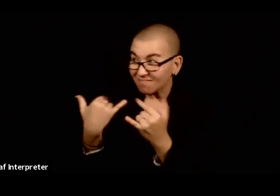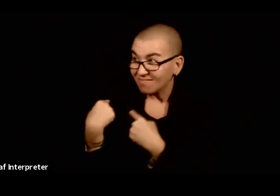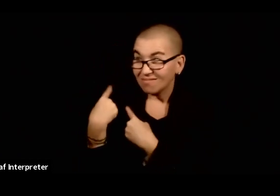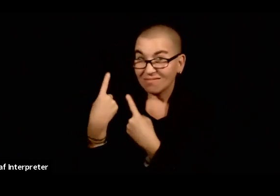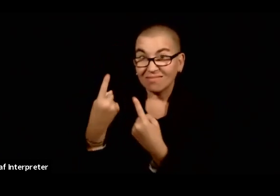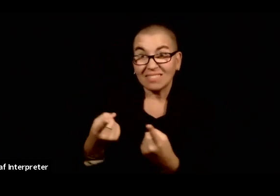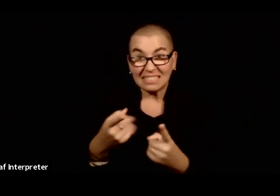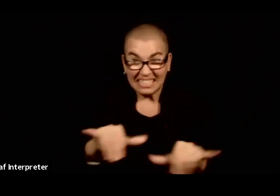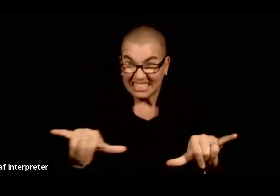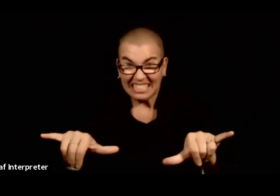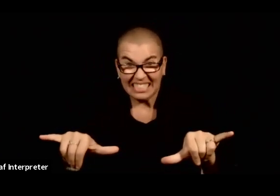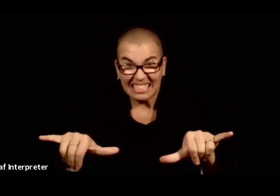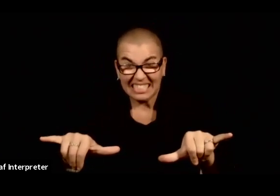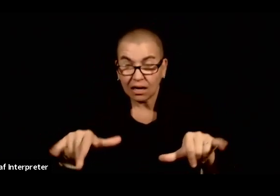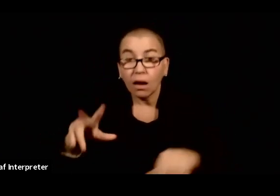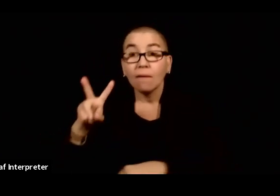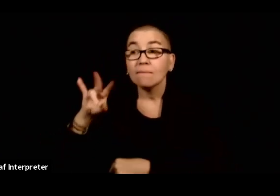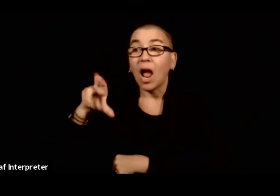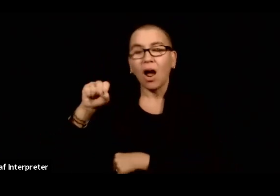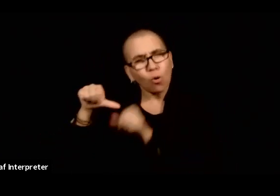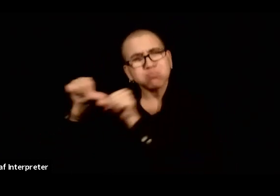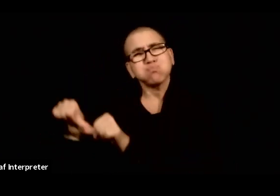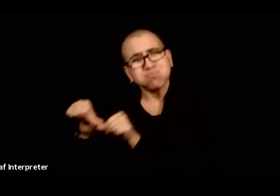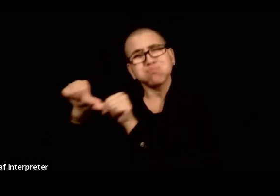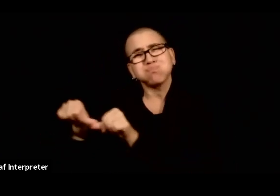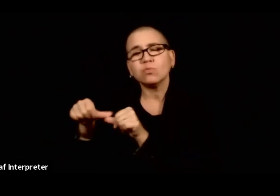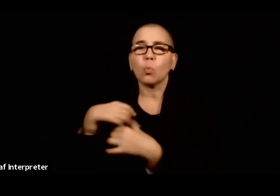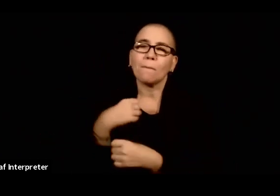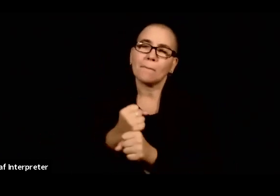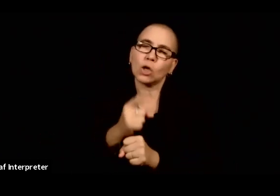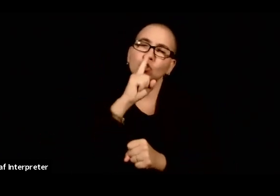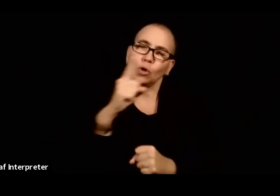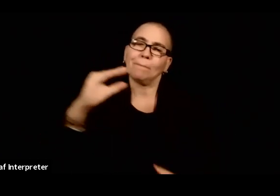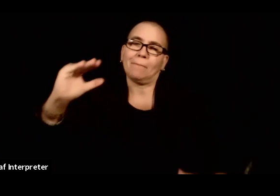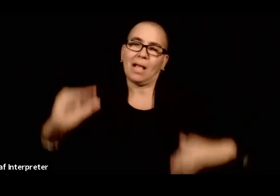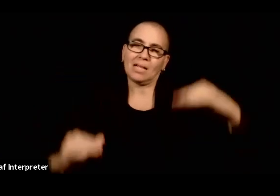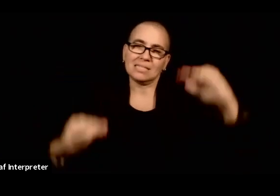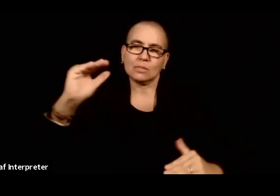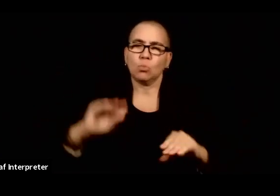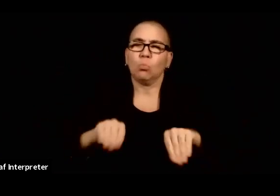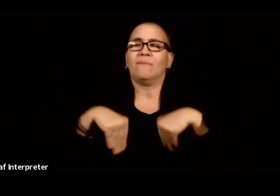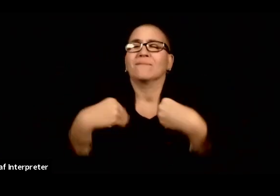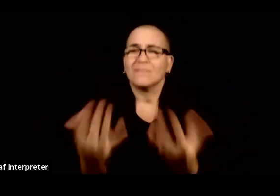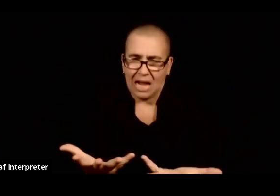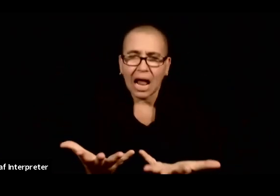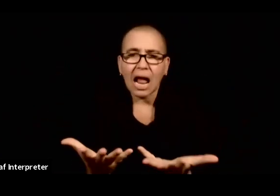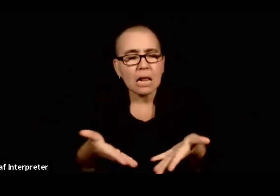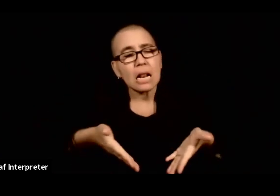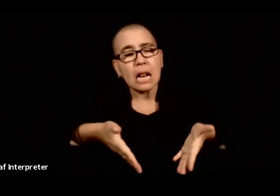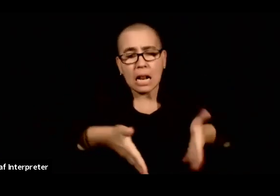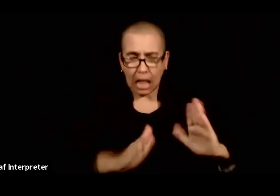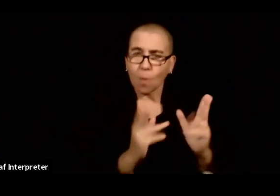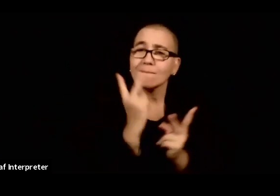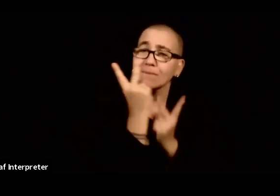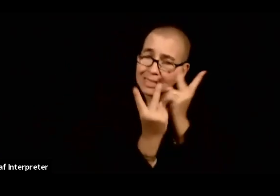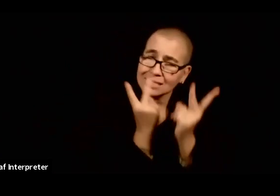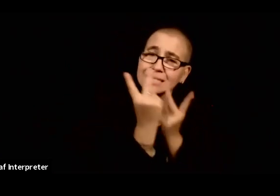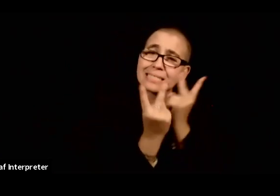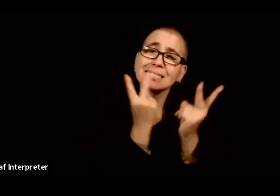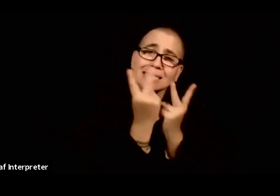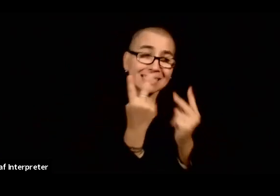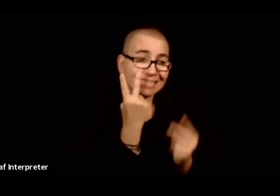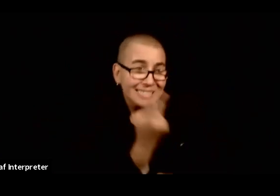balancing safety from COVID-19 and visitation restrictions, which have been important to help create those